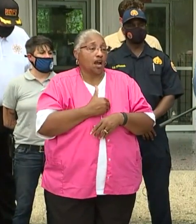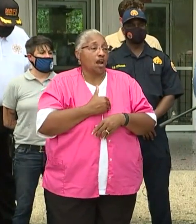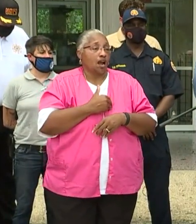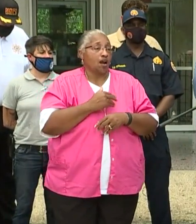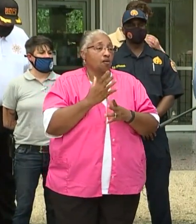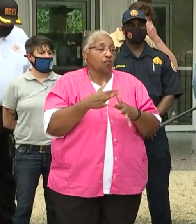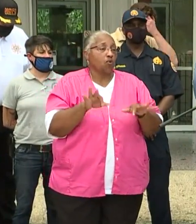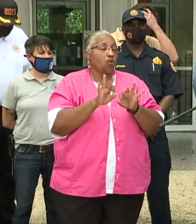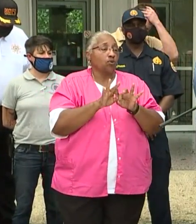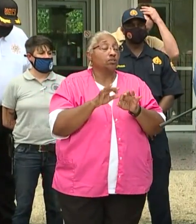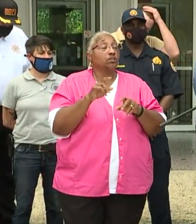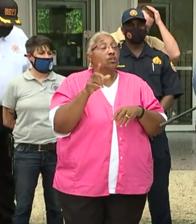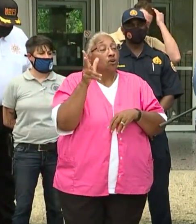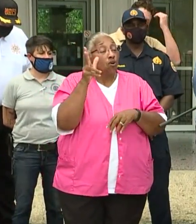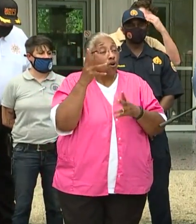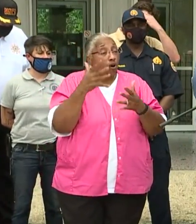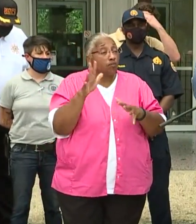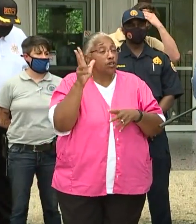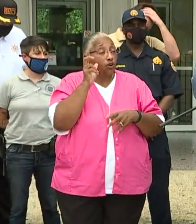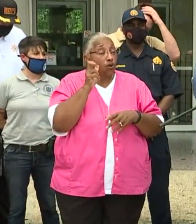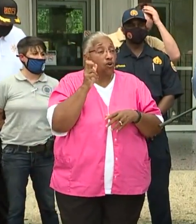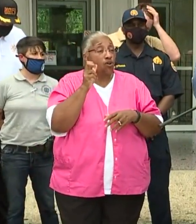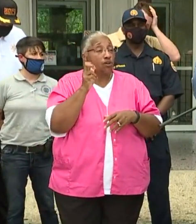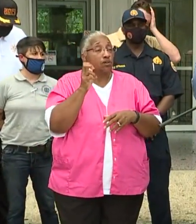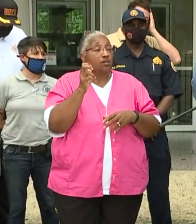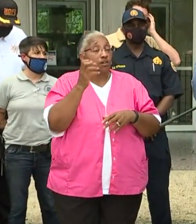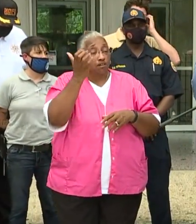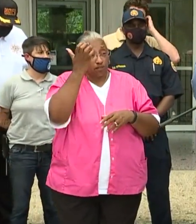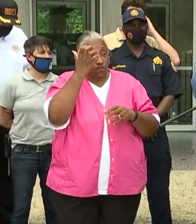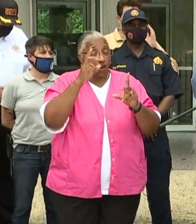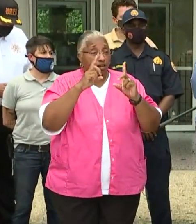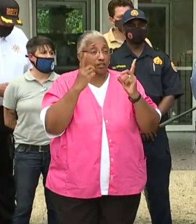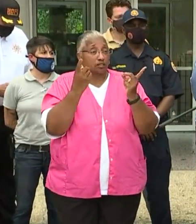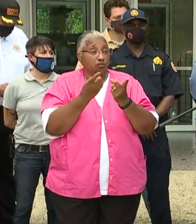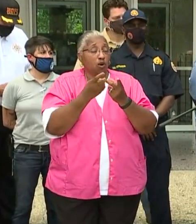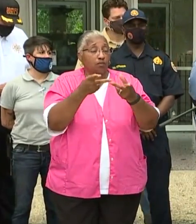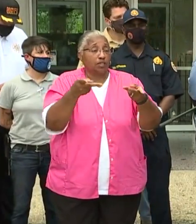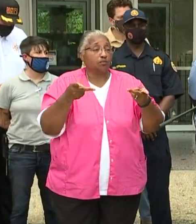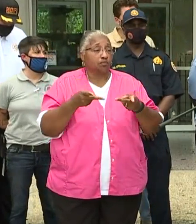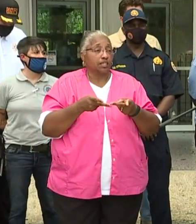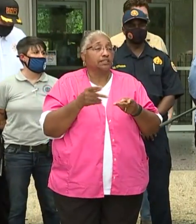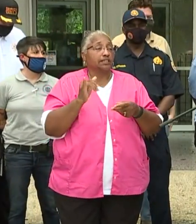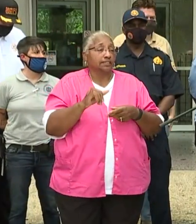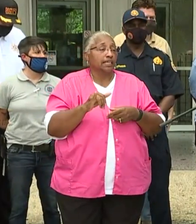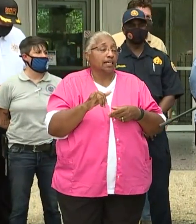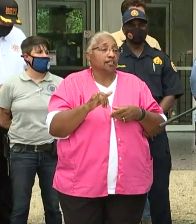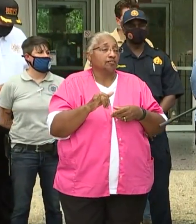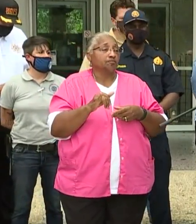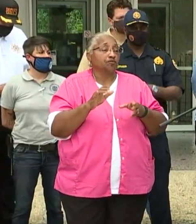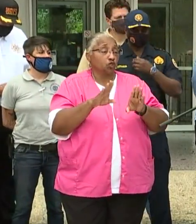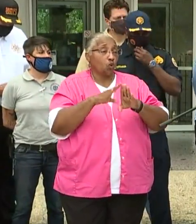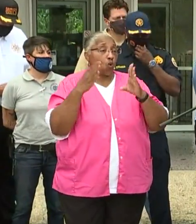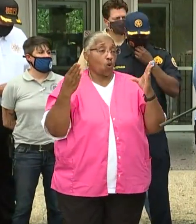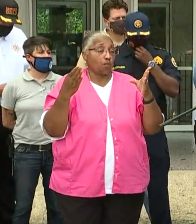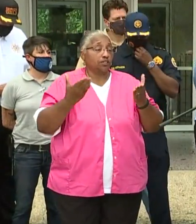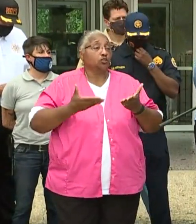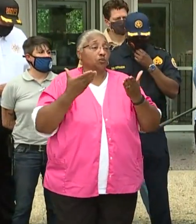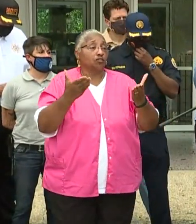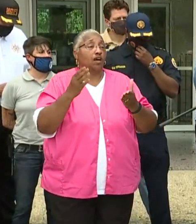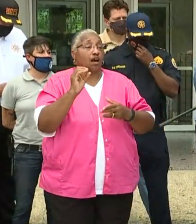You heard mention the fire stations that have been stood up to provide not only